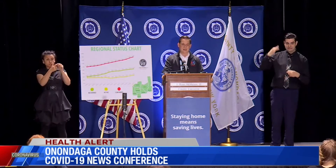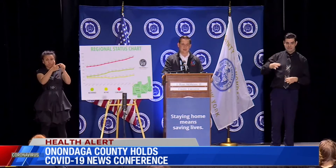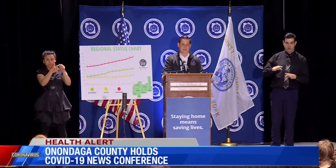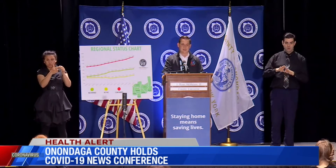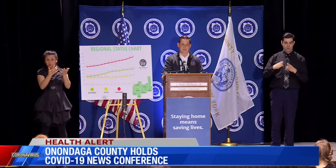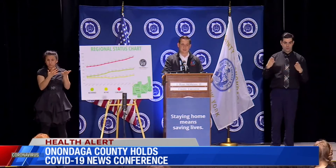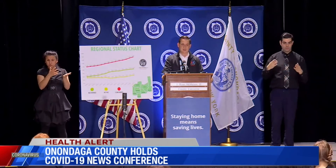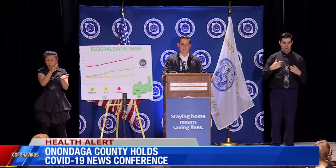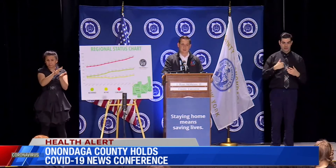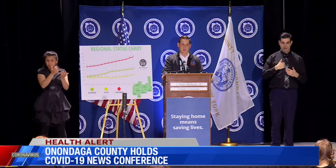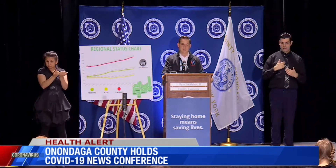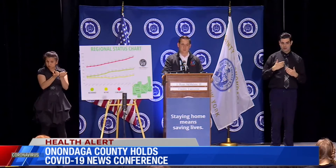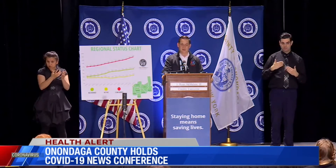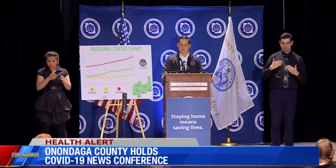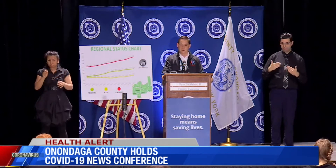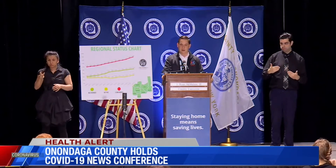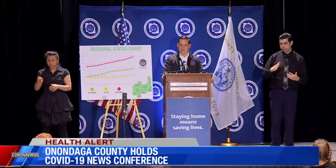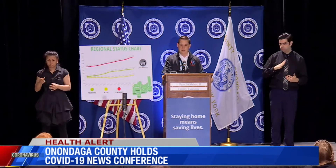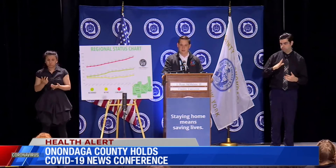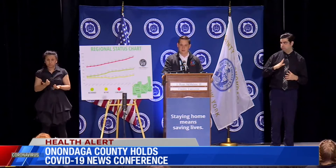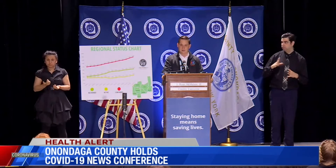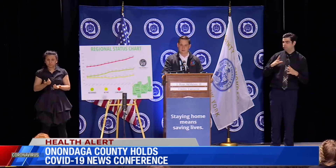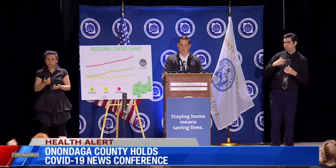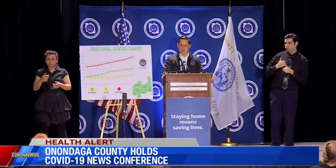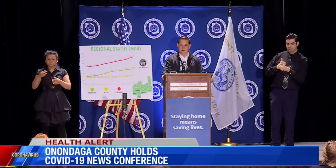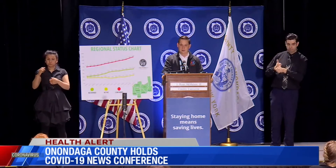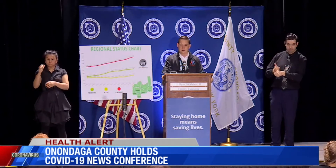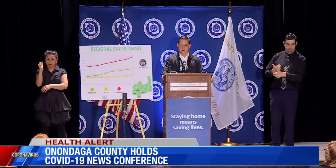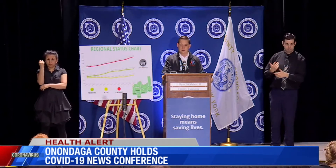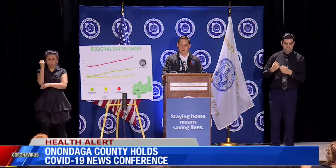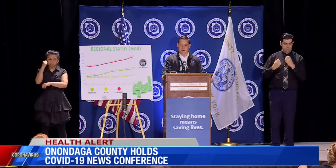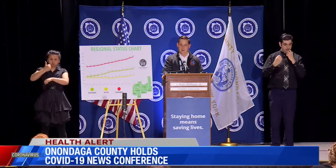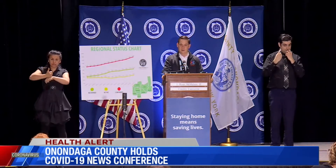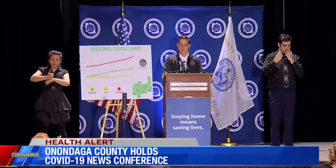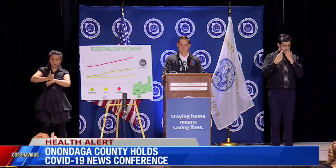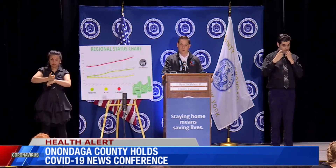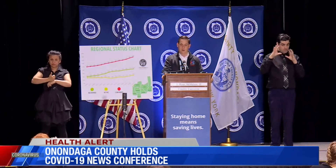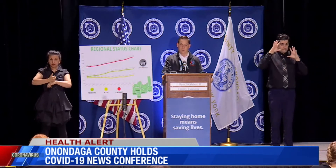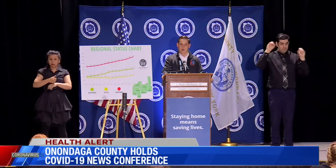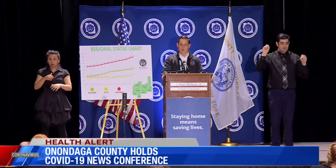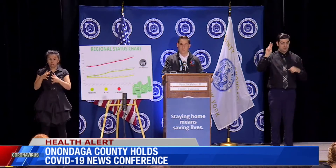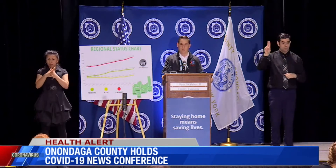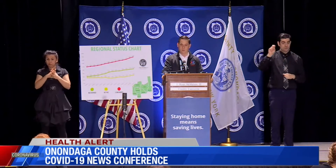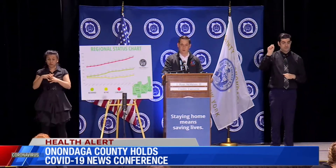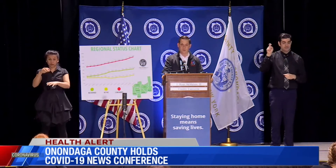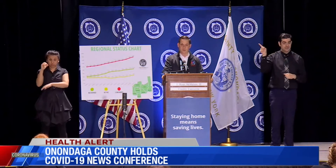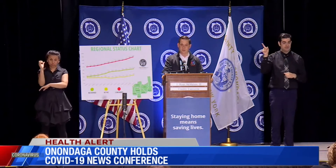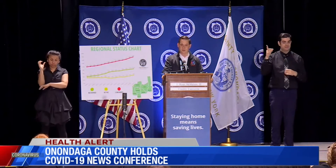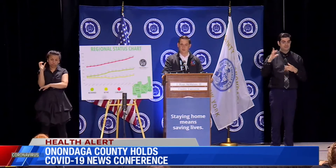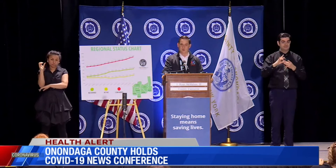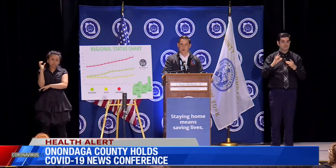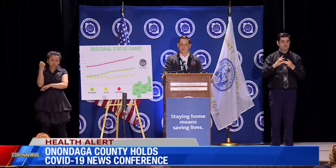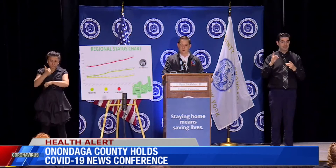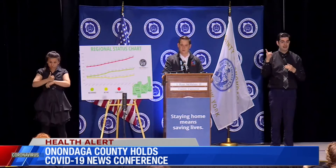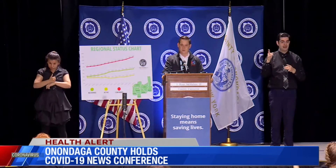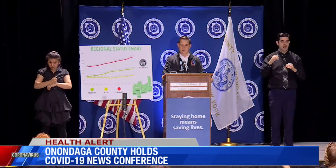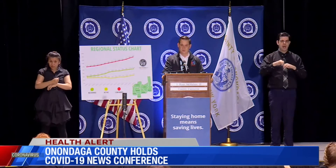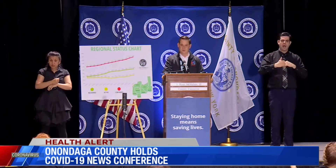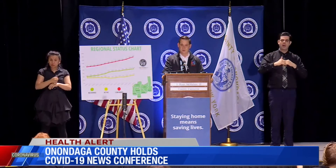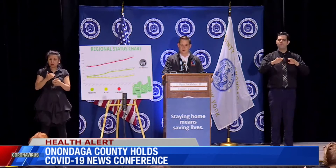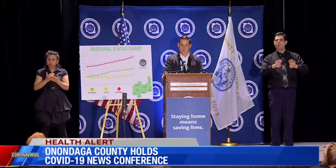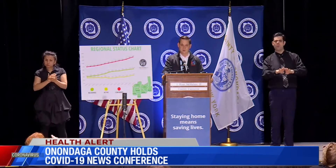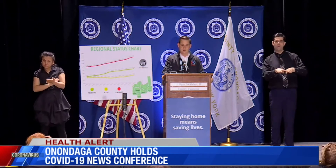will say this, the President of the United States said the way we're going to reopen up the country is through the